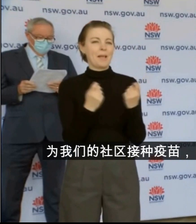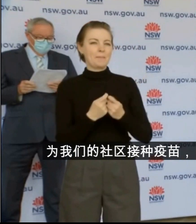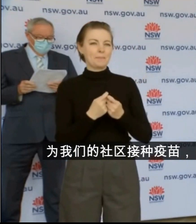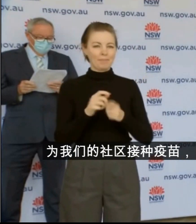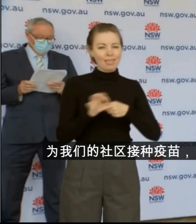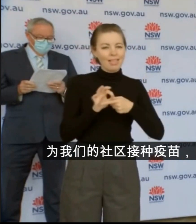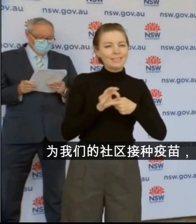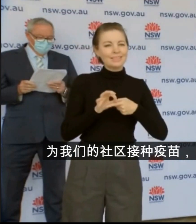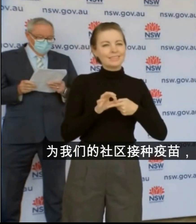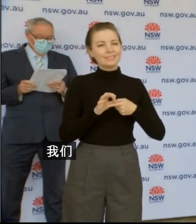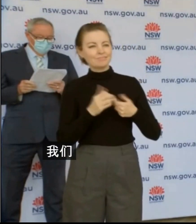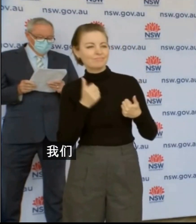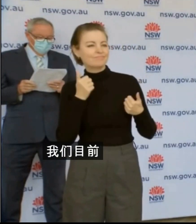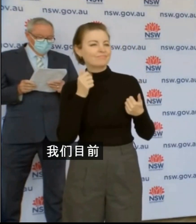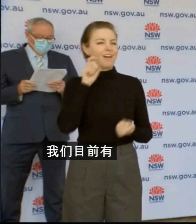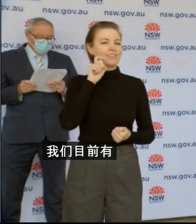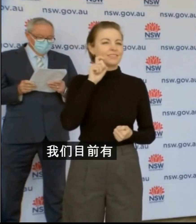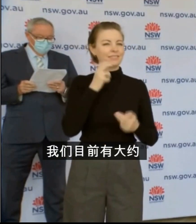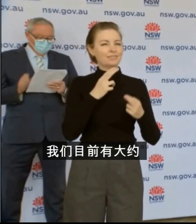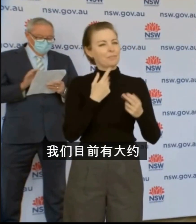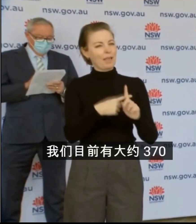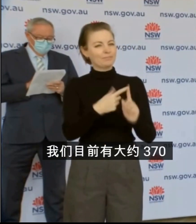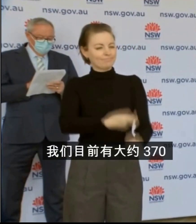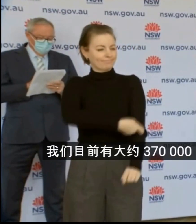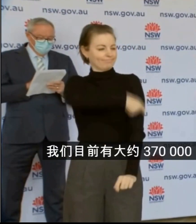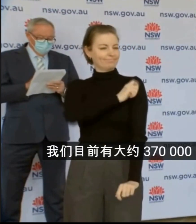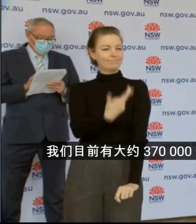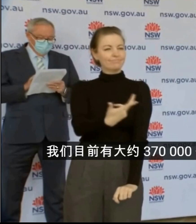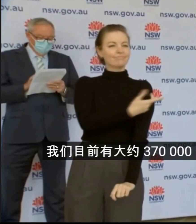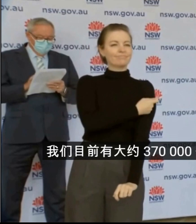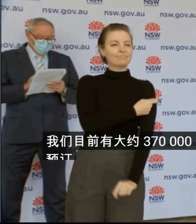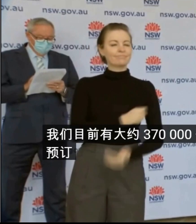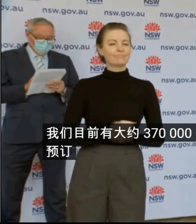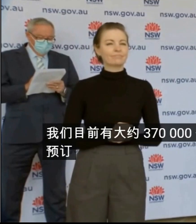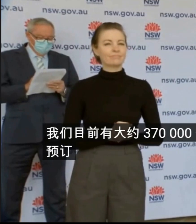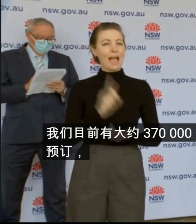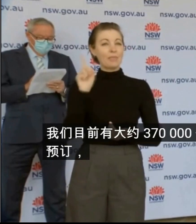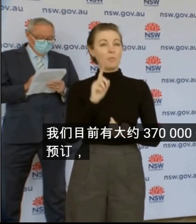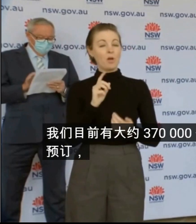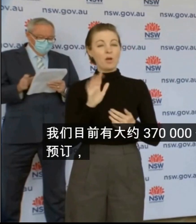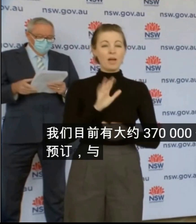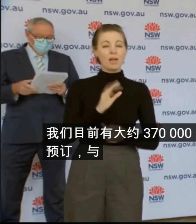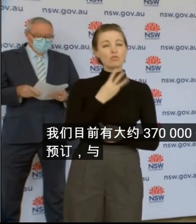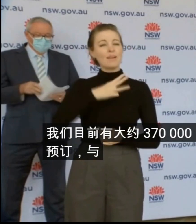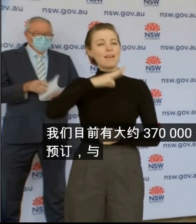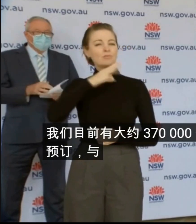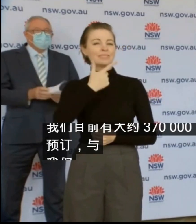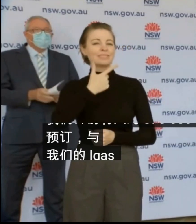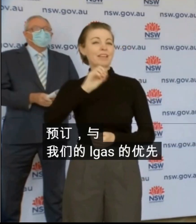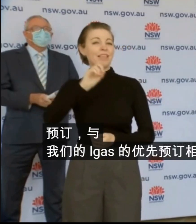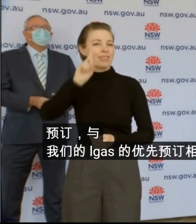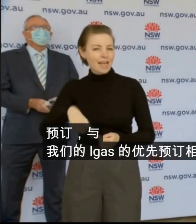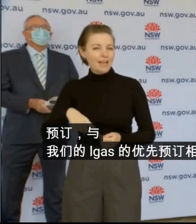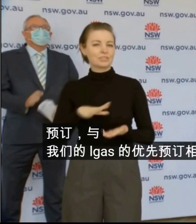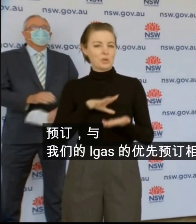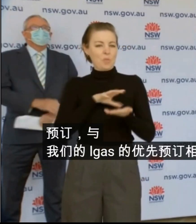vaccinating our community. We currently have around 370,000 bookings against those priority bookings